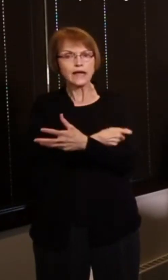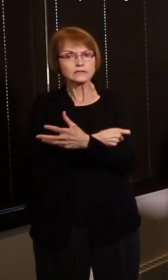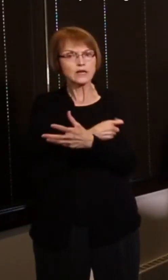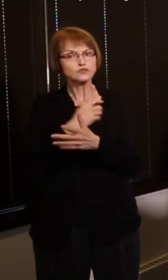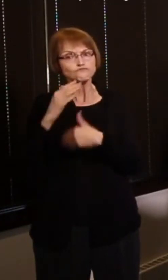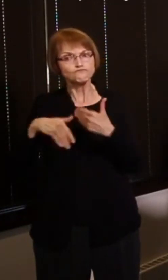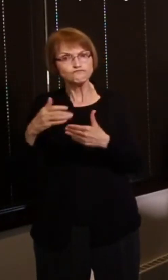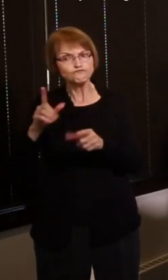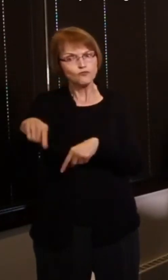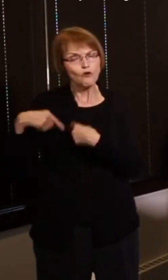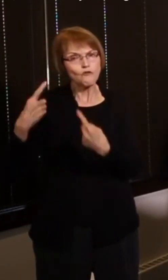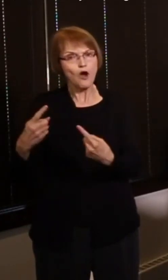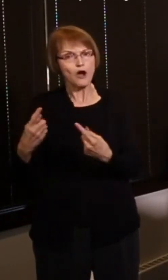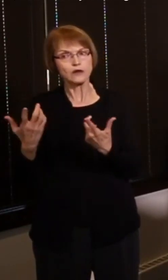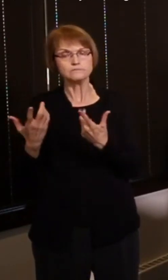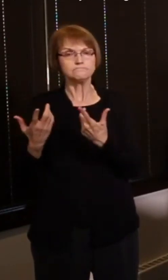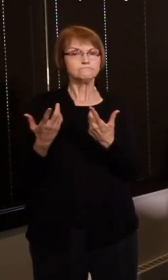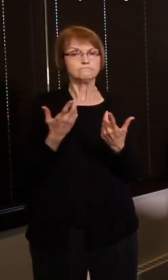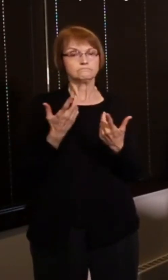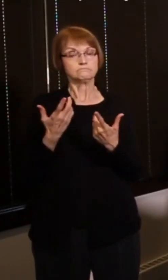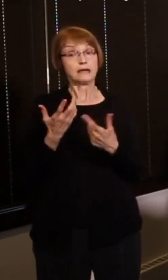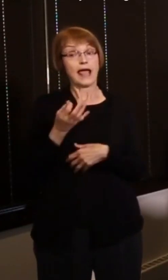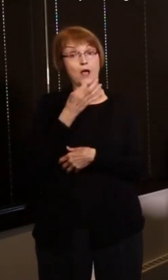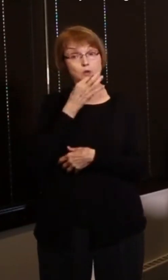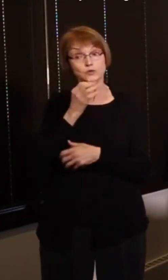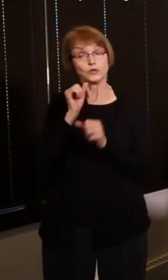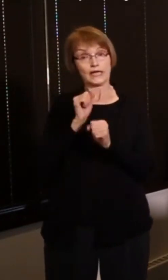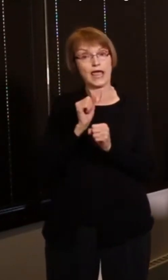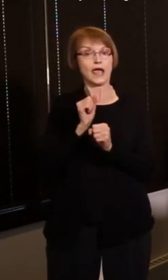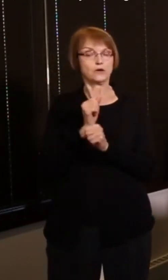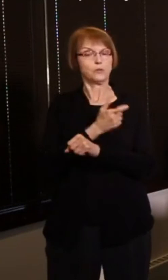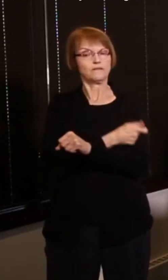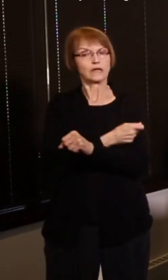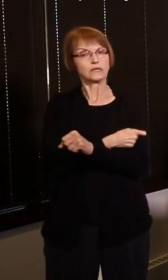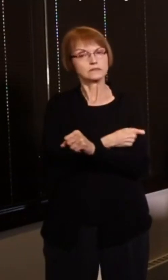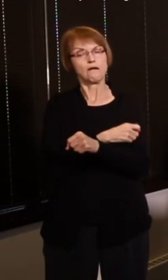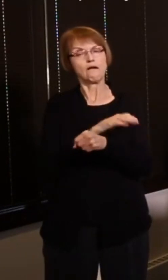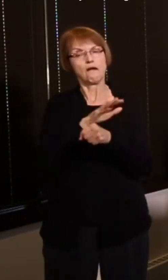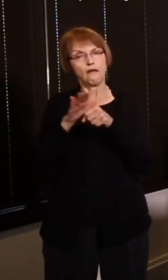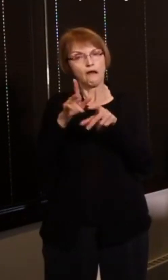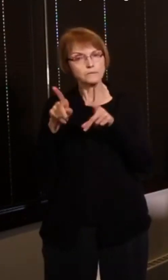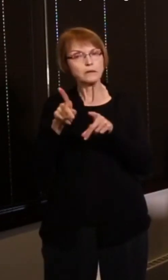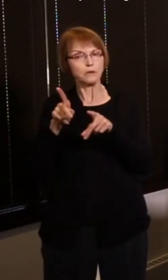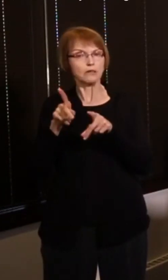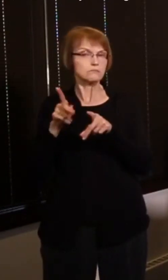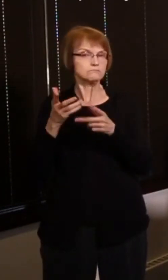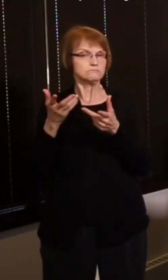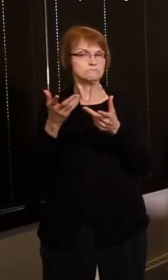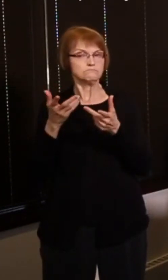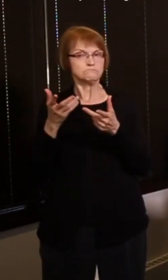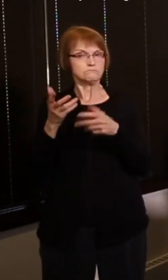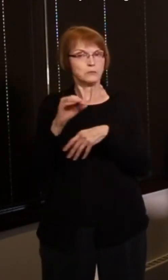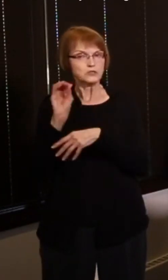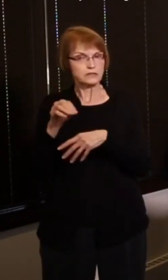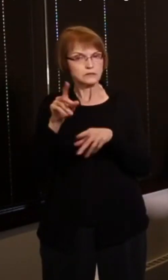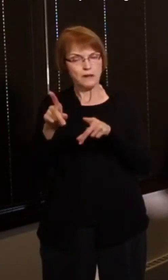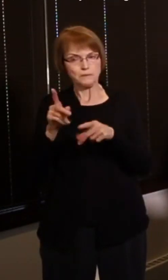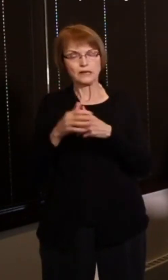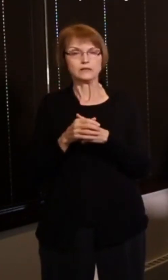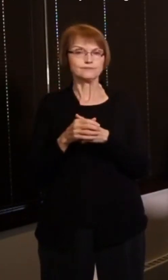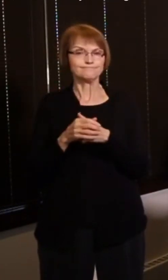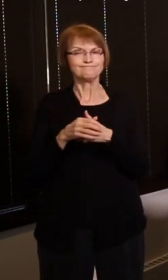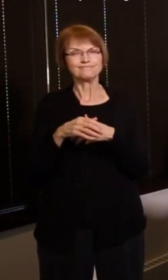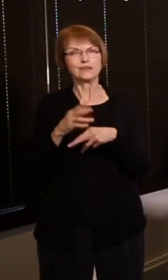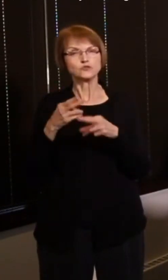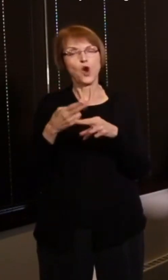has that been going? And how soon do we think that we can vaccinate a significant percentage of the population? Or what some people refer